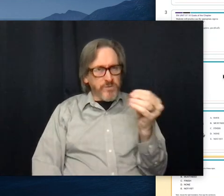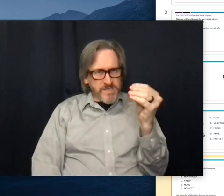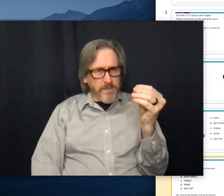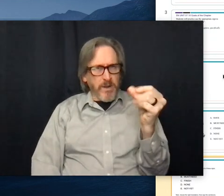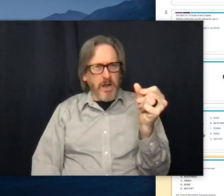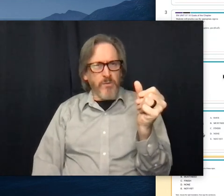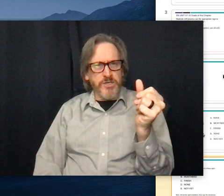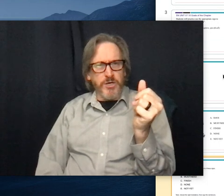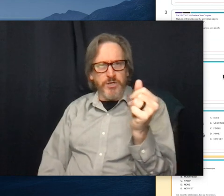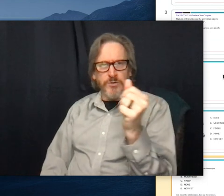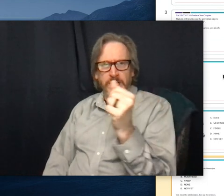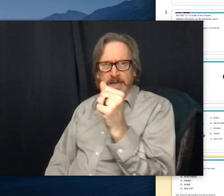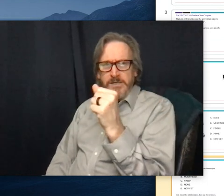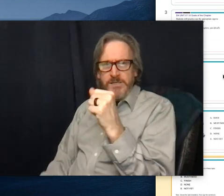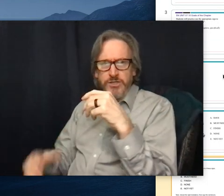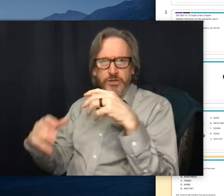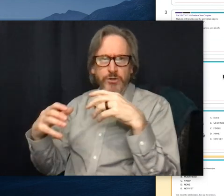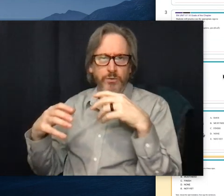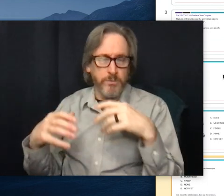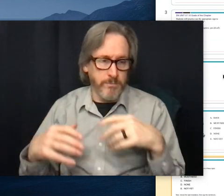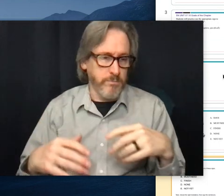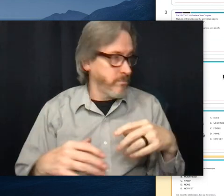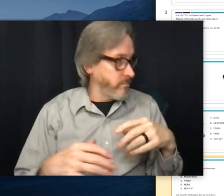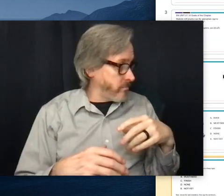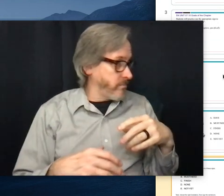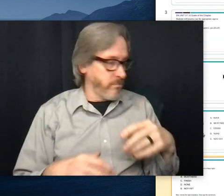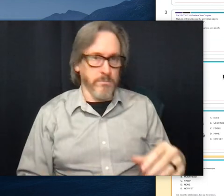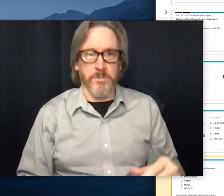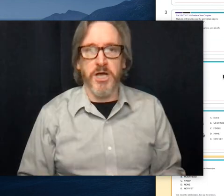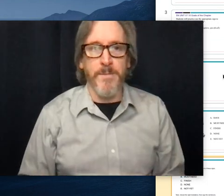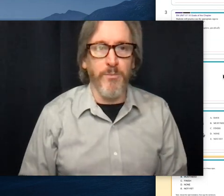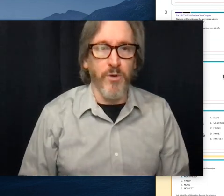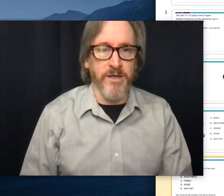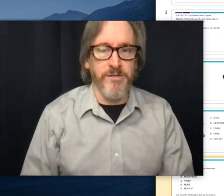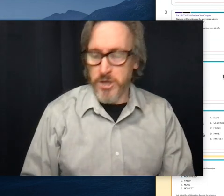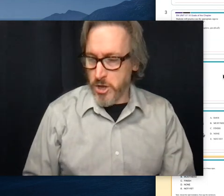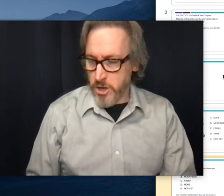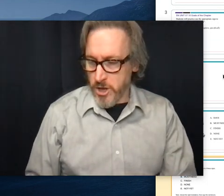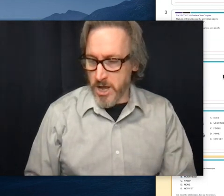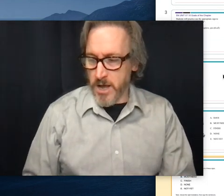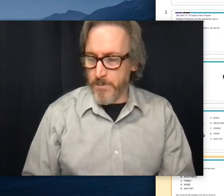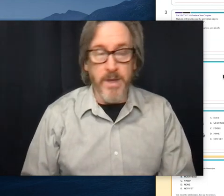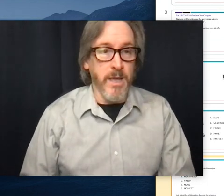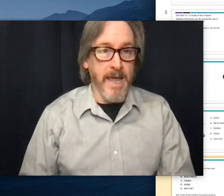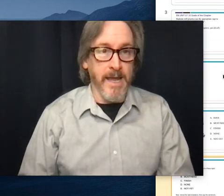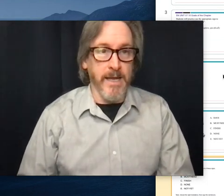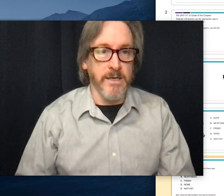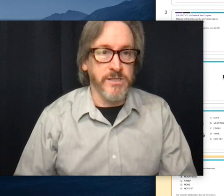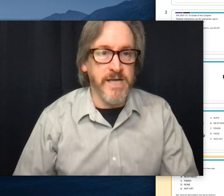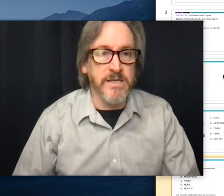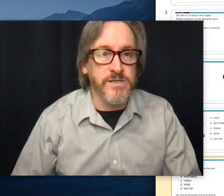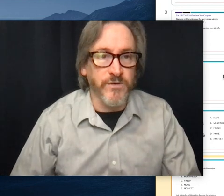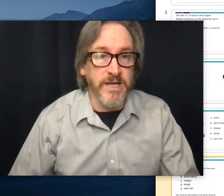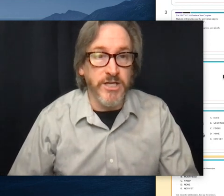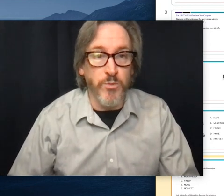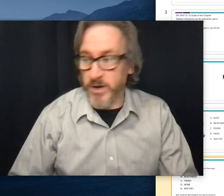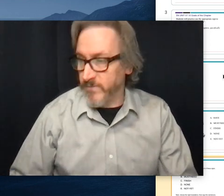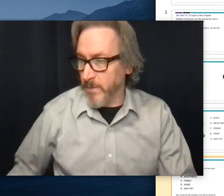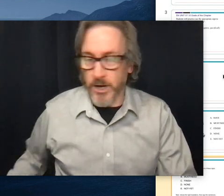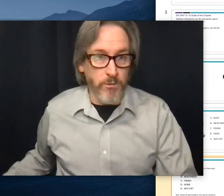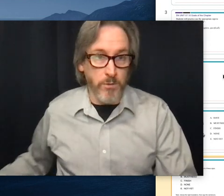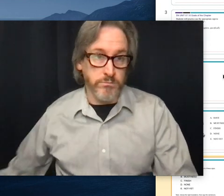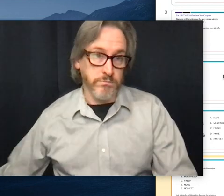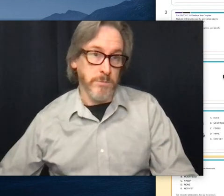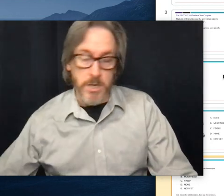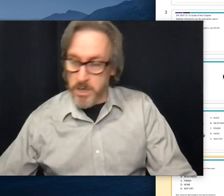the first step I'd want you to do is to come up with a sentence for each one of